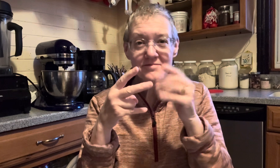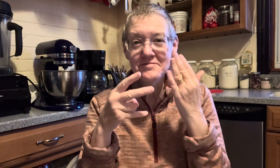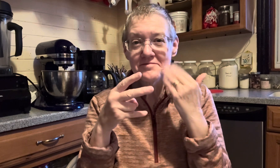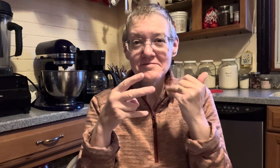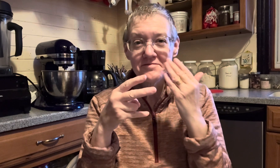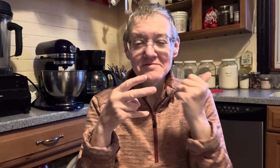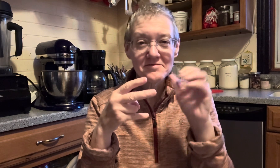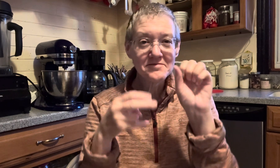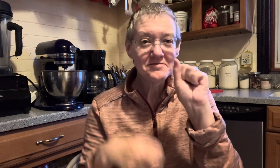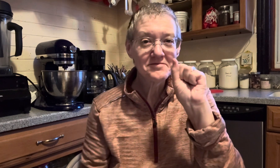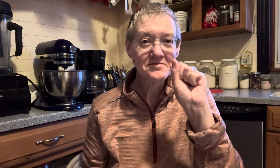and sugar.